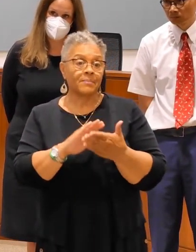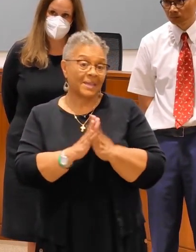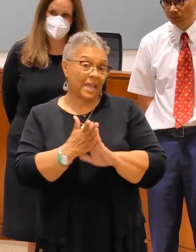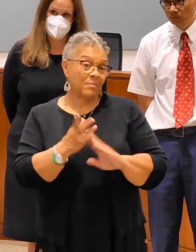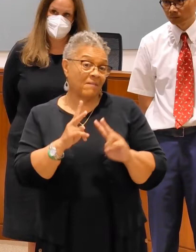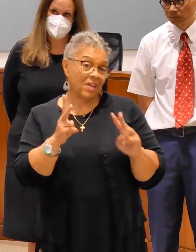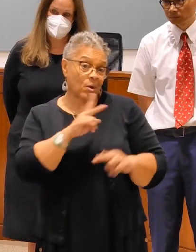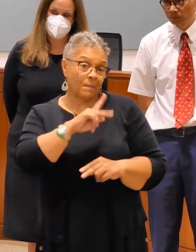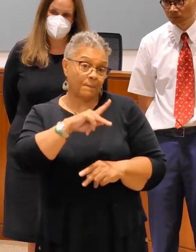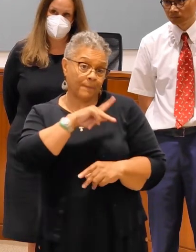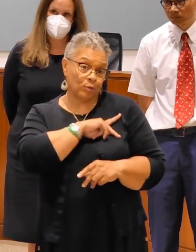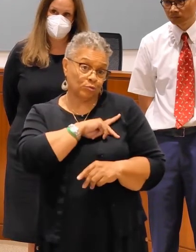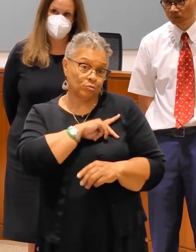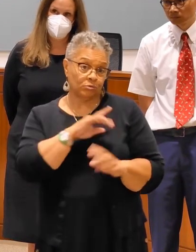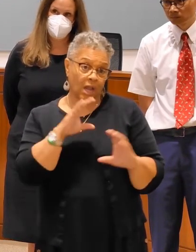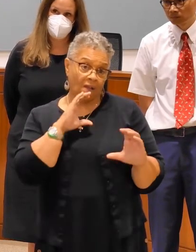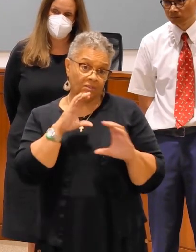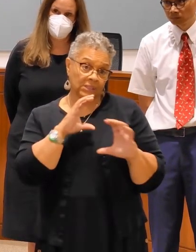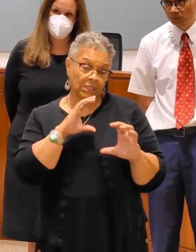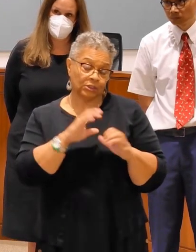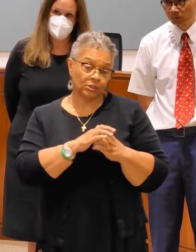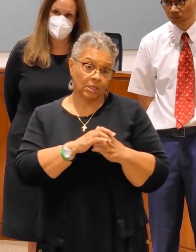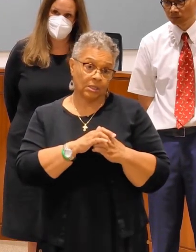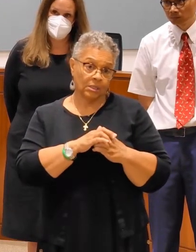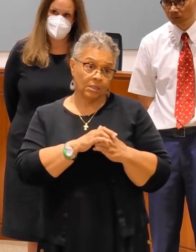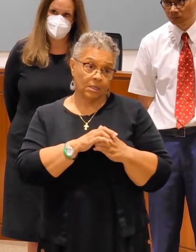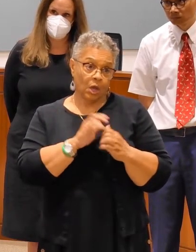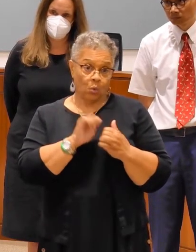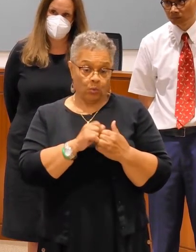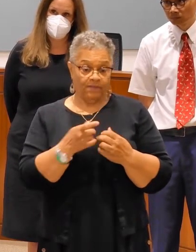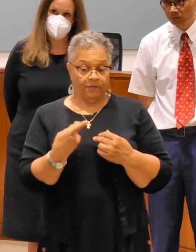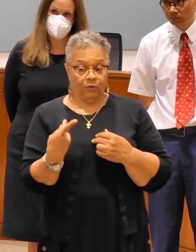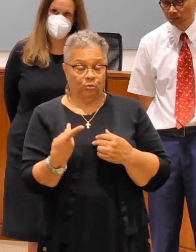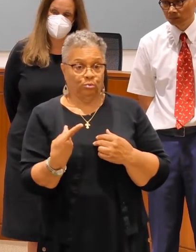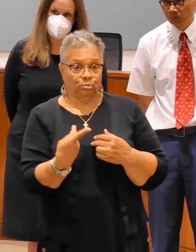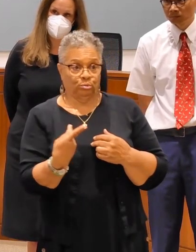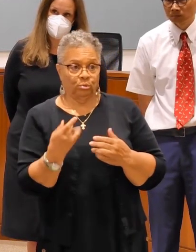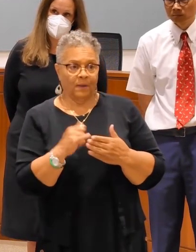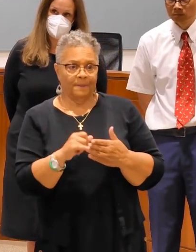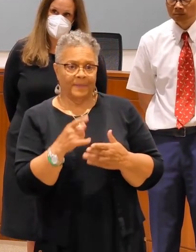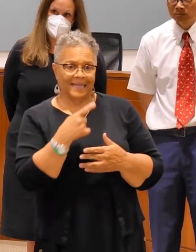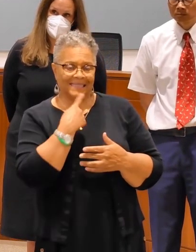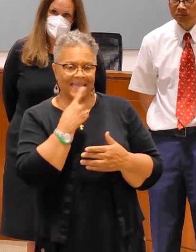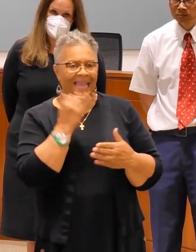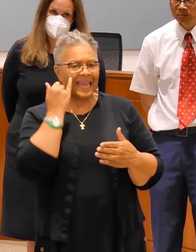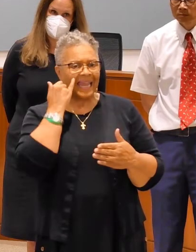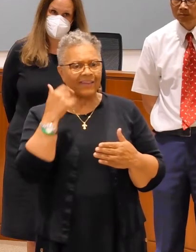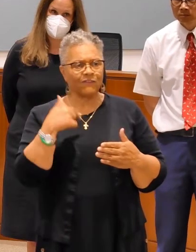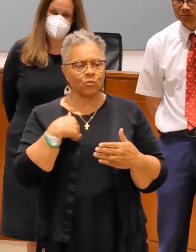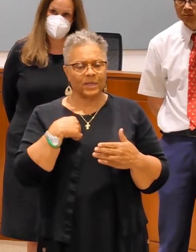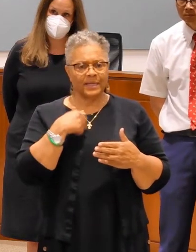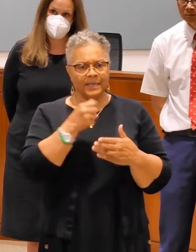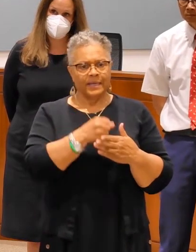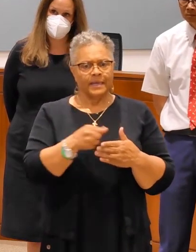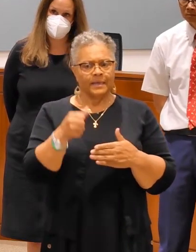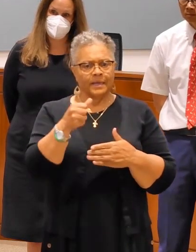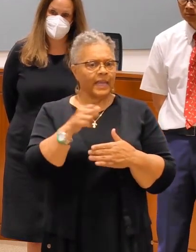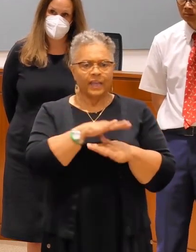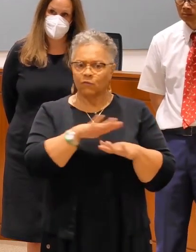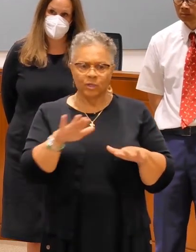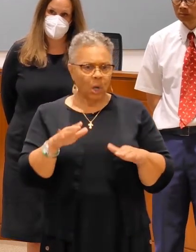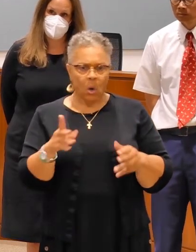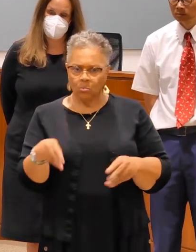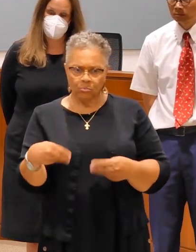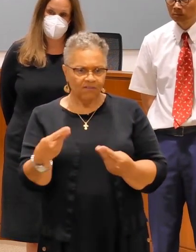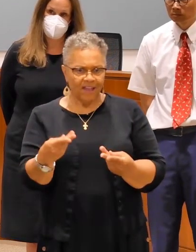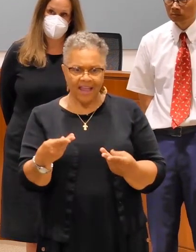personal conversation with the two of us by stating that if we don't provide